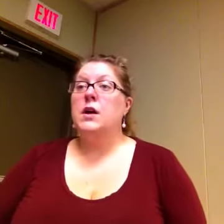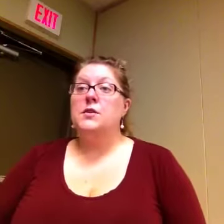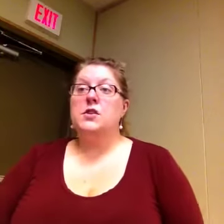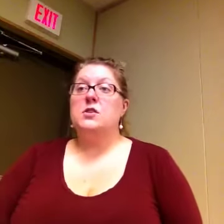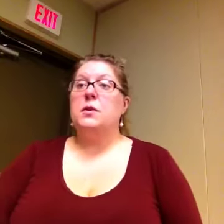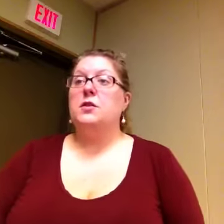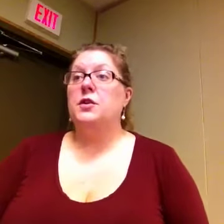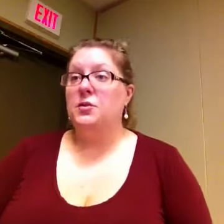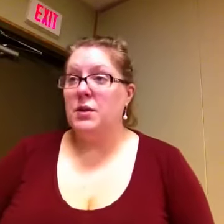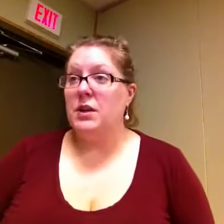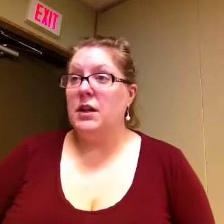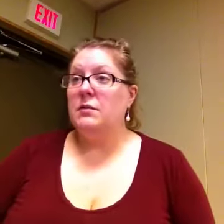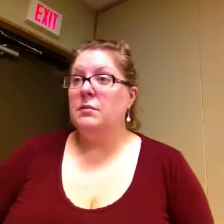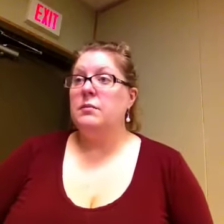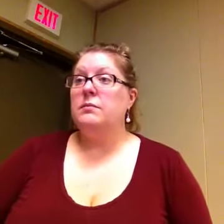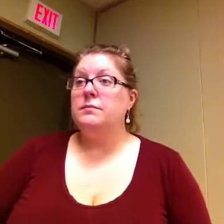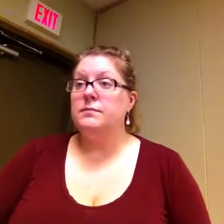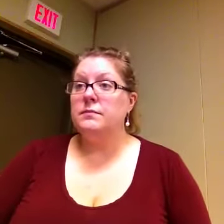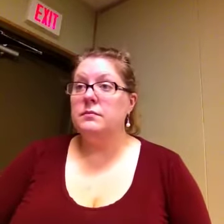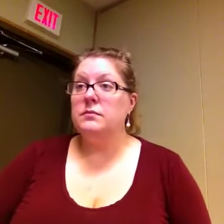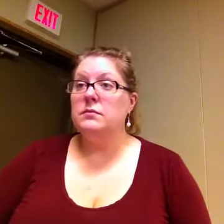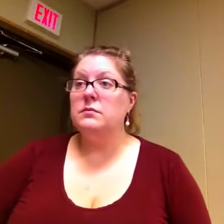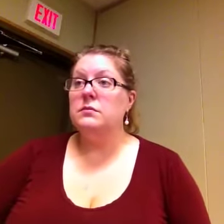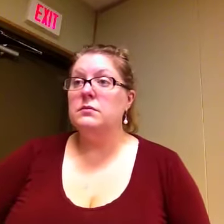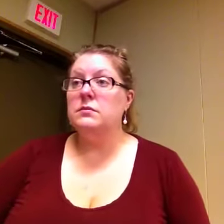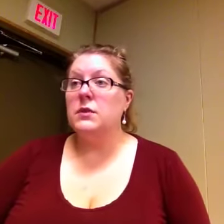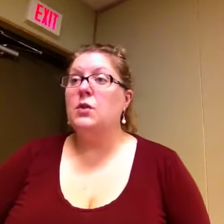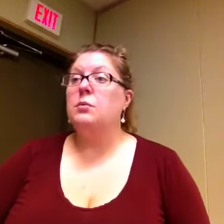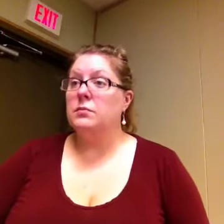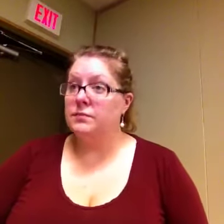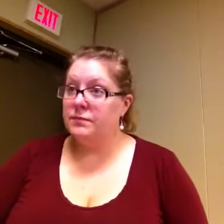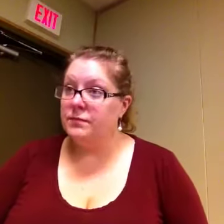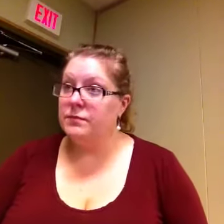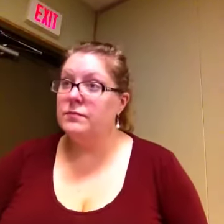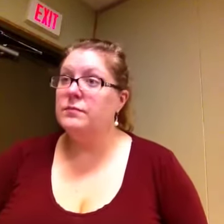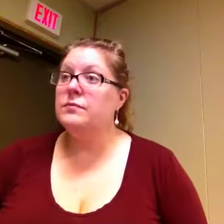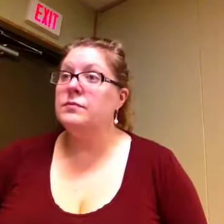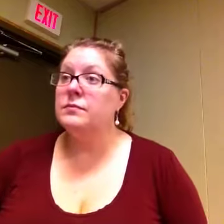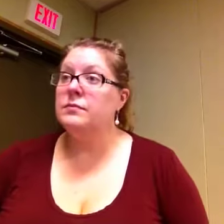so this is bar 33 again. Oh,